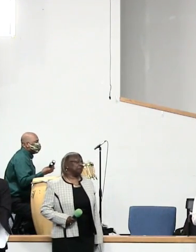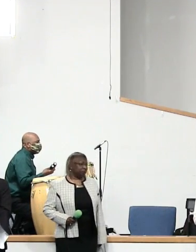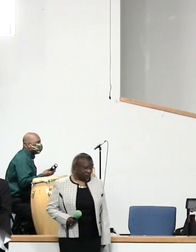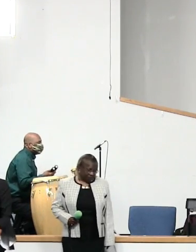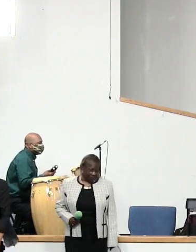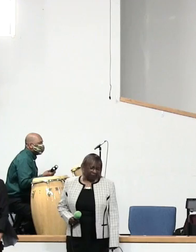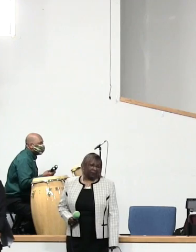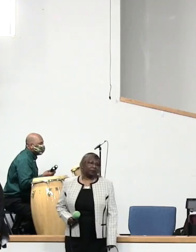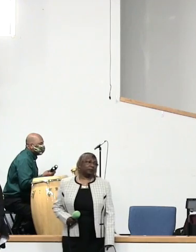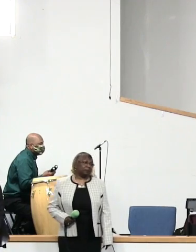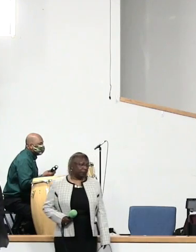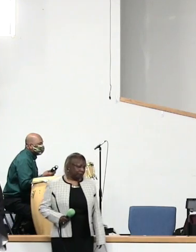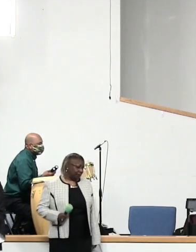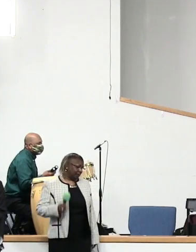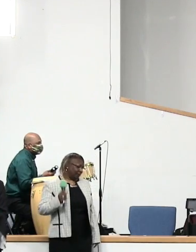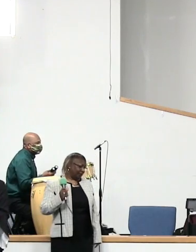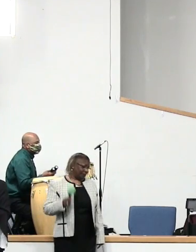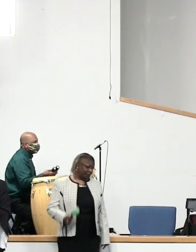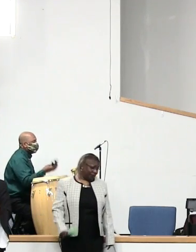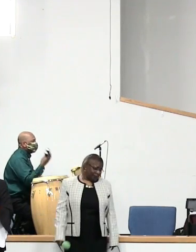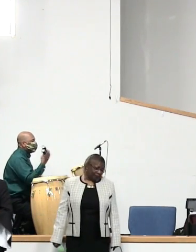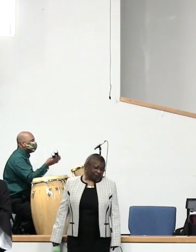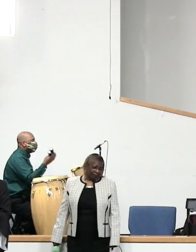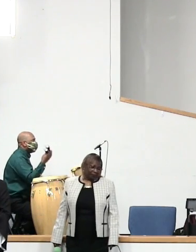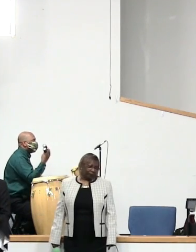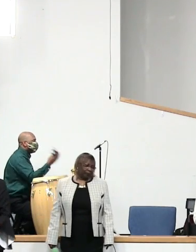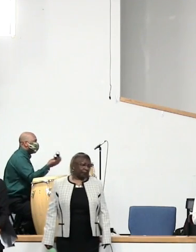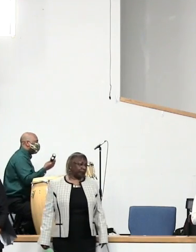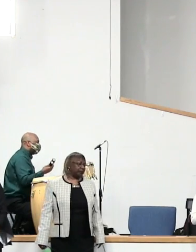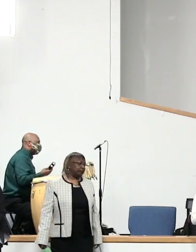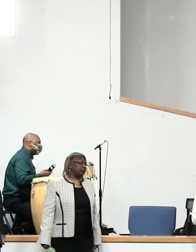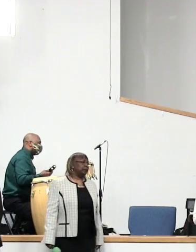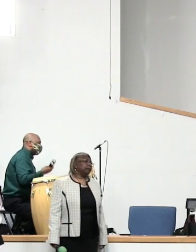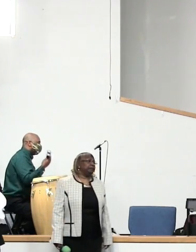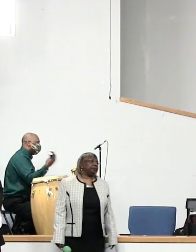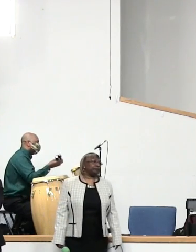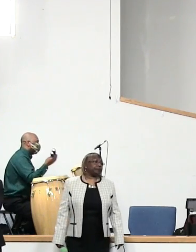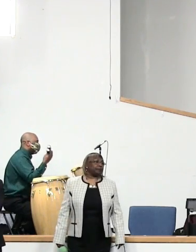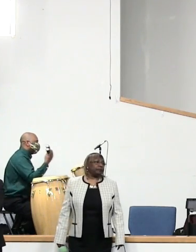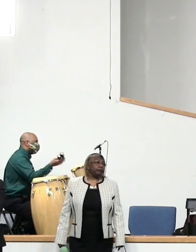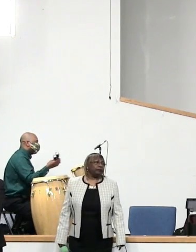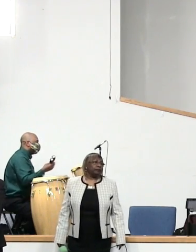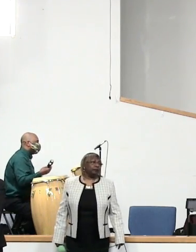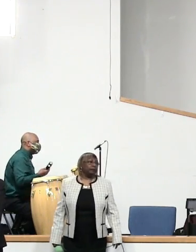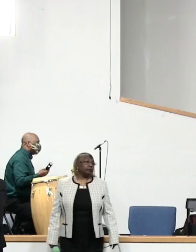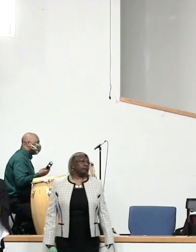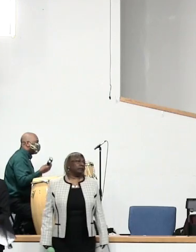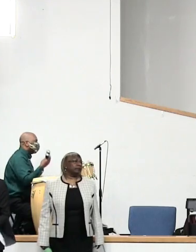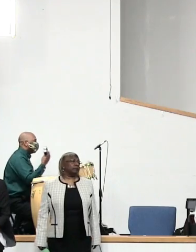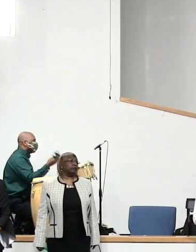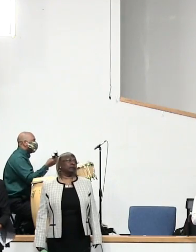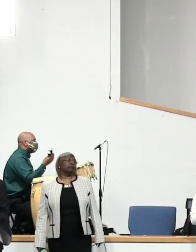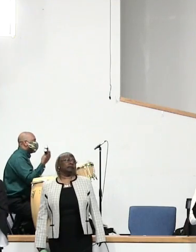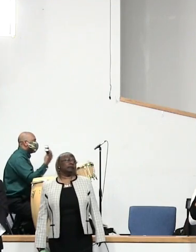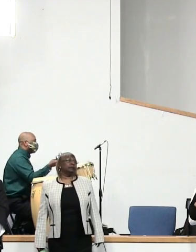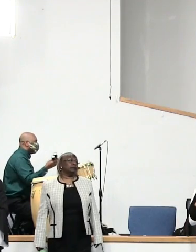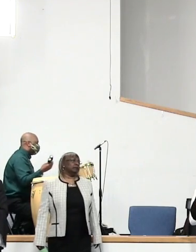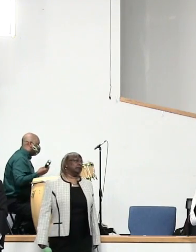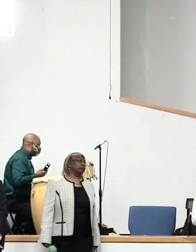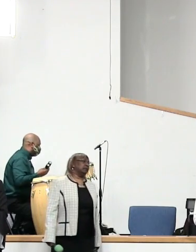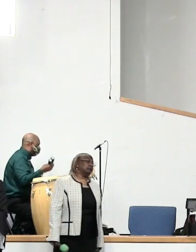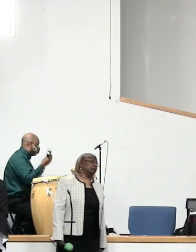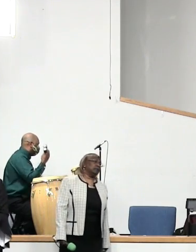Only my friends know my situations. Only my friends know my broken pieces. Only